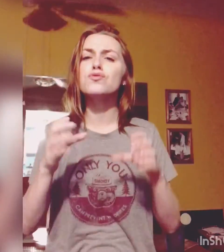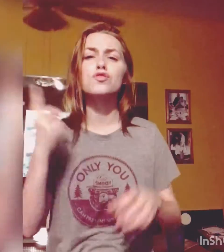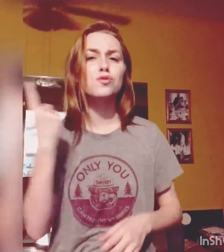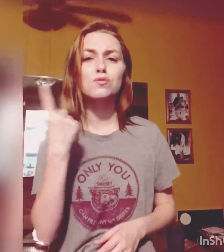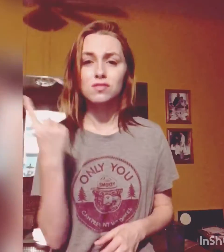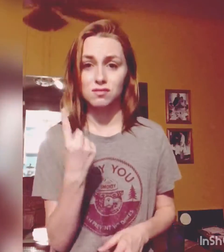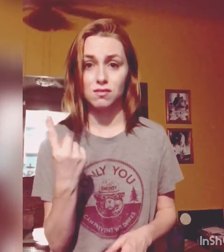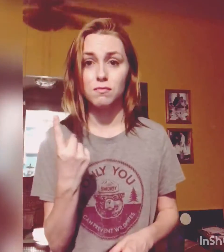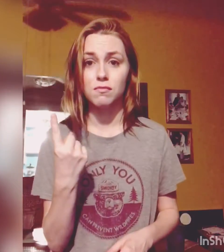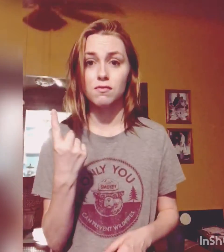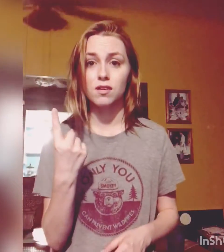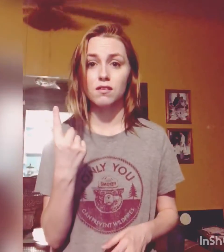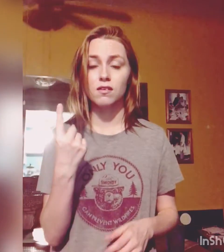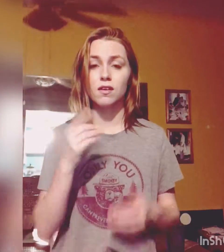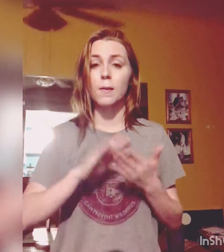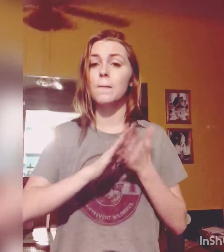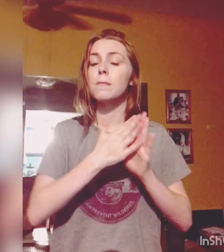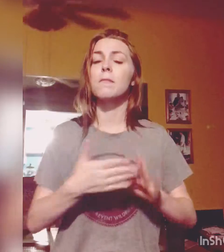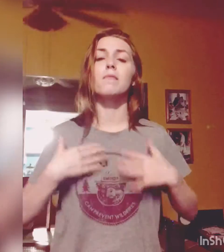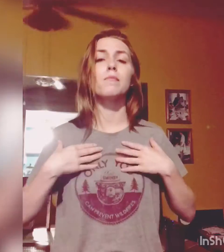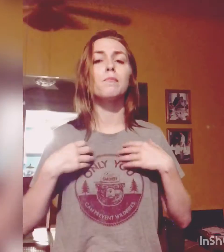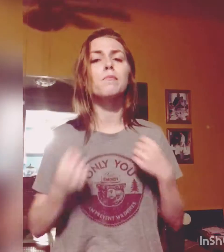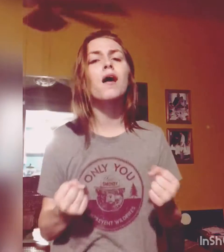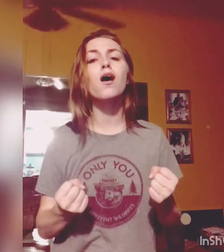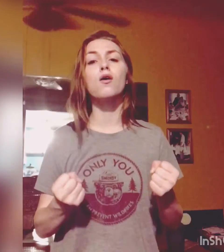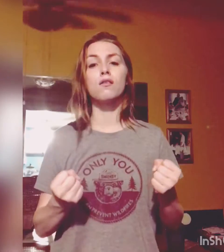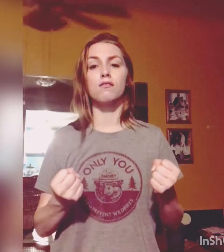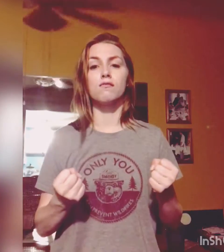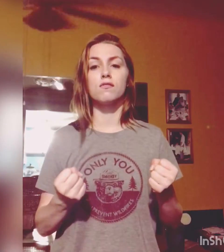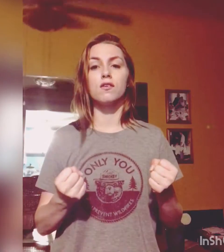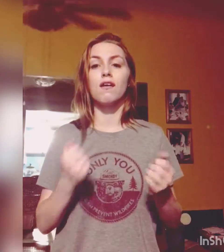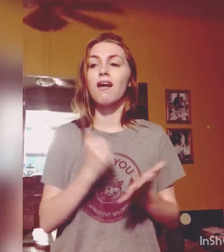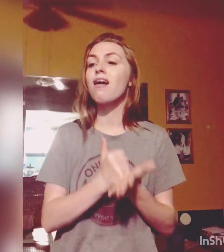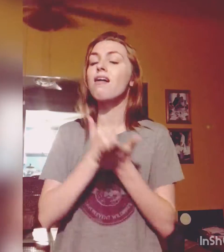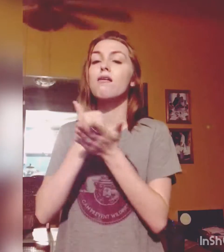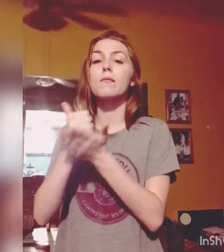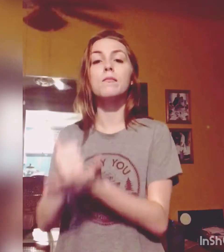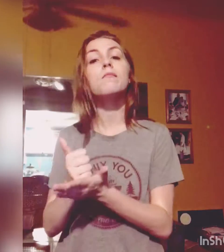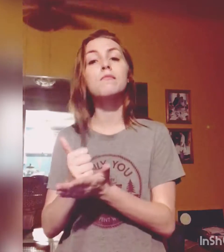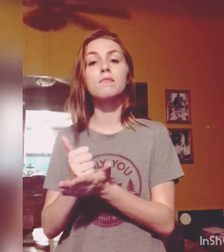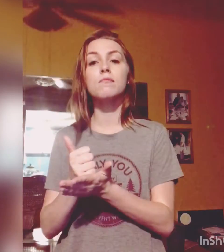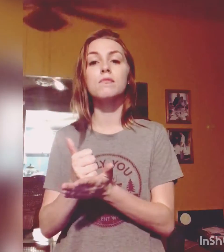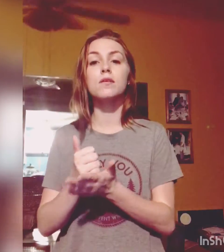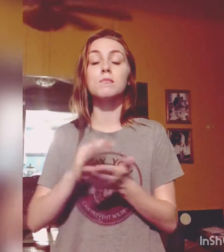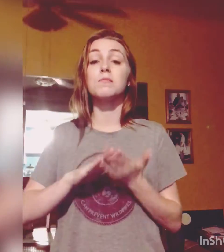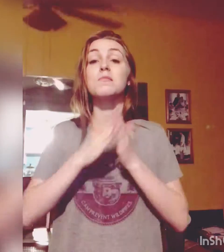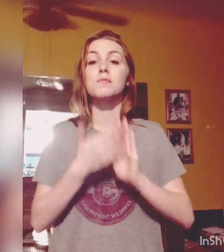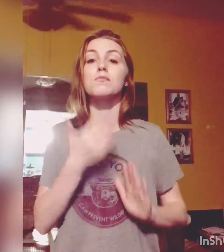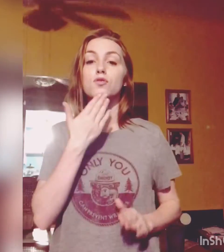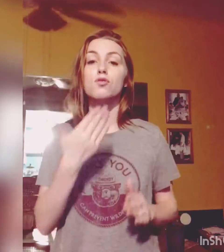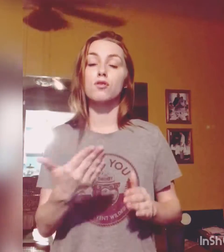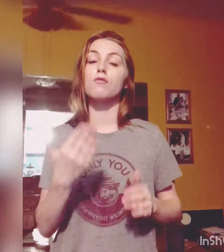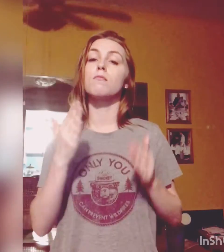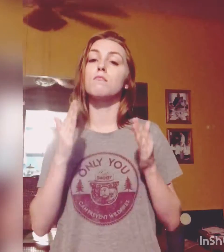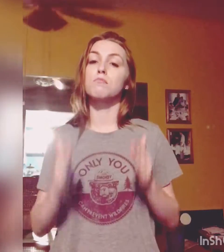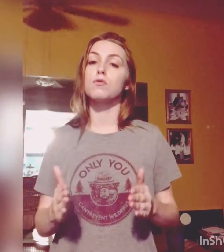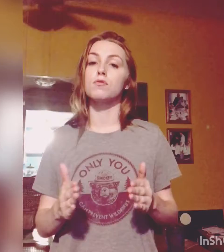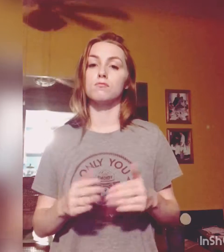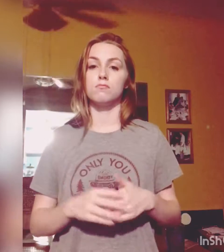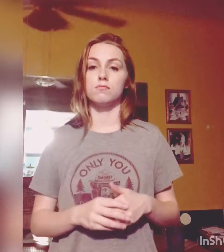something. Be a hero. This is your chance. Speak up, speak out. Be a good person, drown out the negative with the positive. And